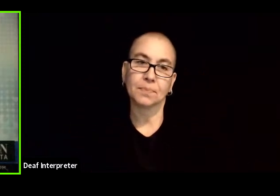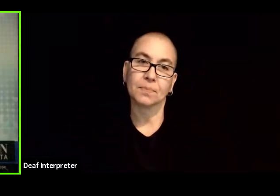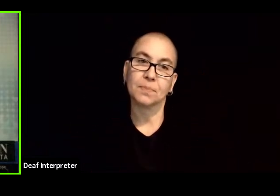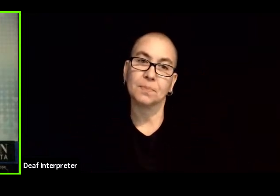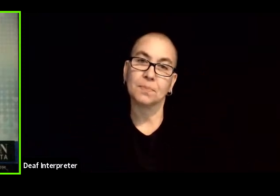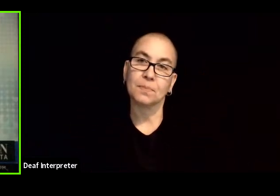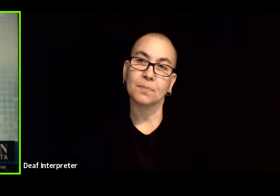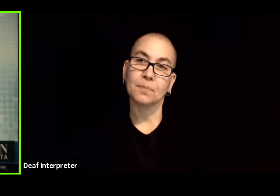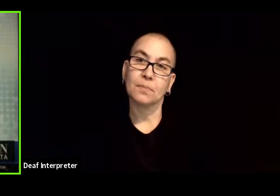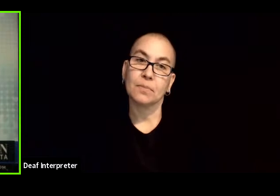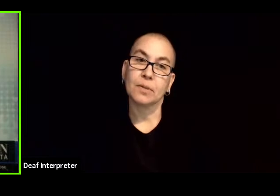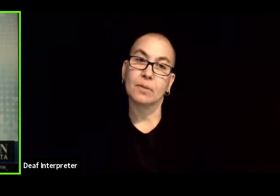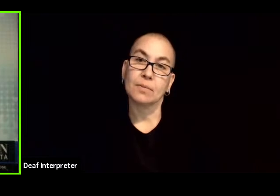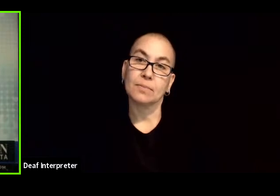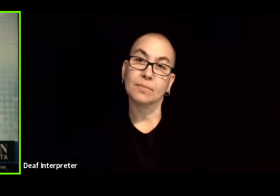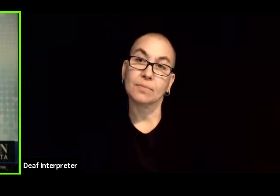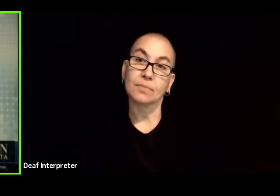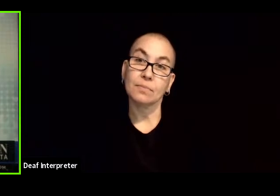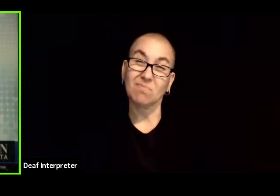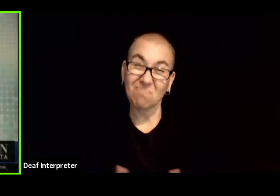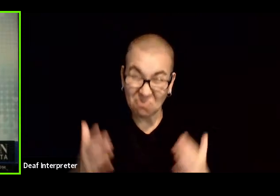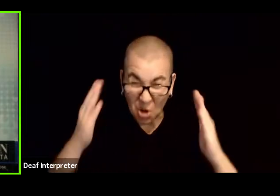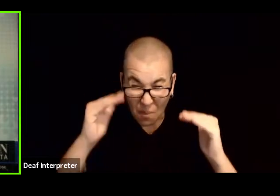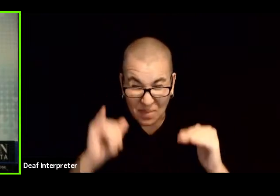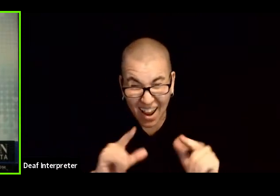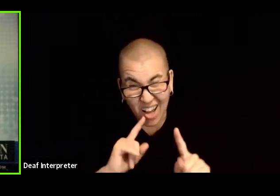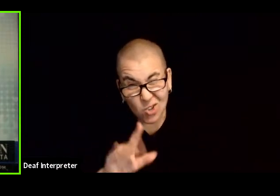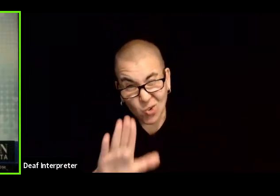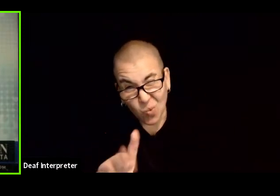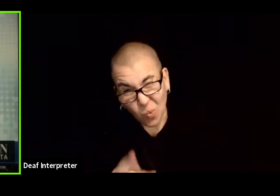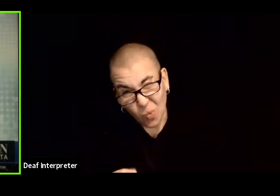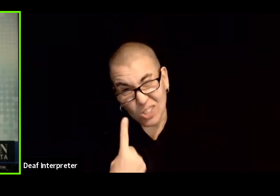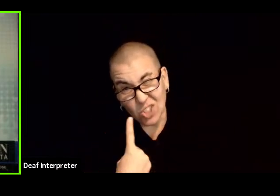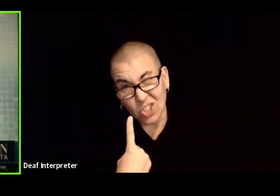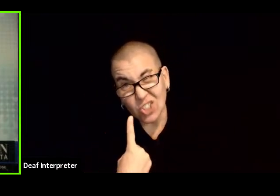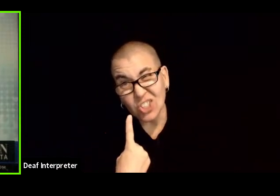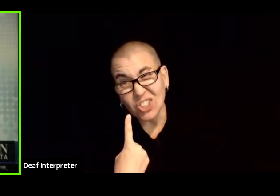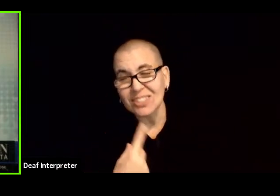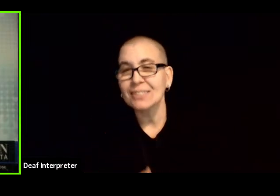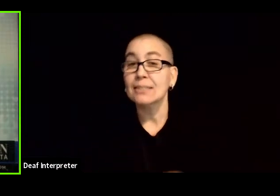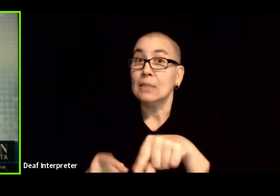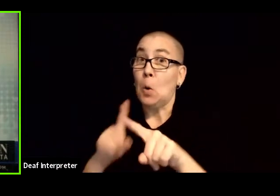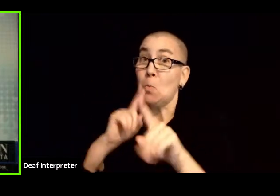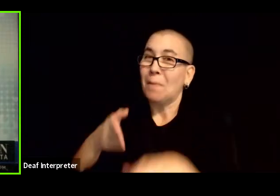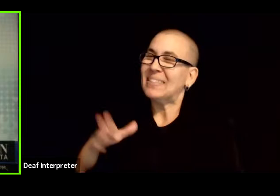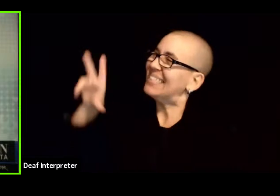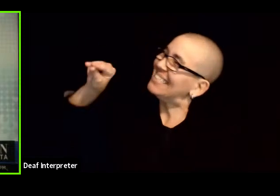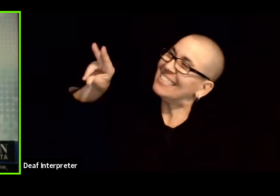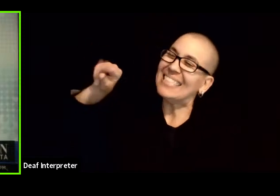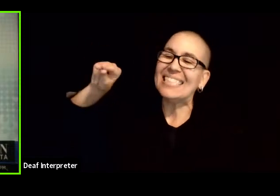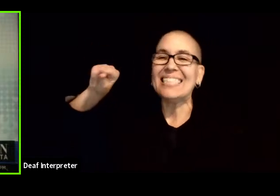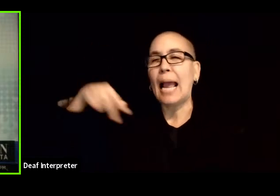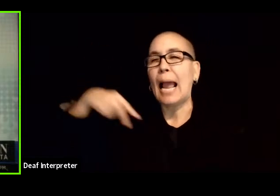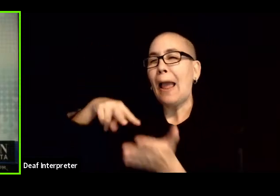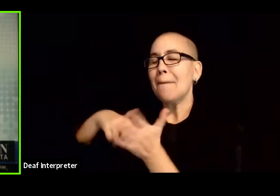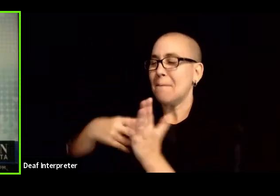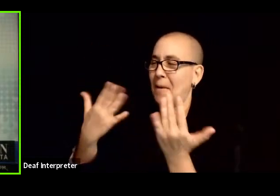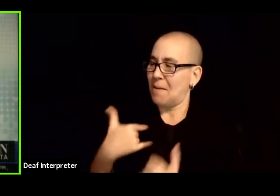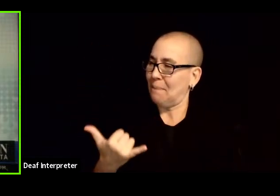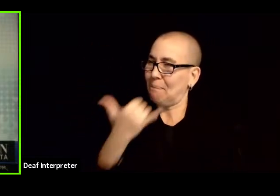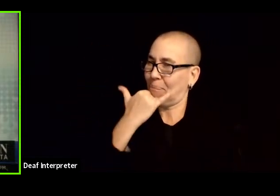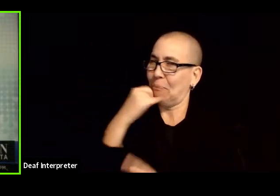So hopefully that answers your question. Sorry, so I guess I meant, if that wasn't the right terminology, then for kind of the